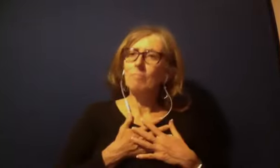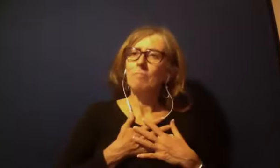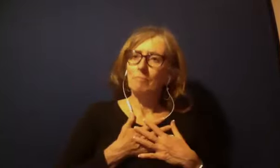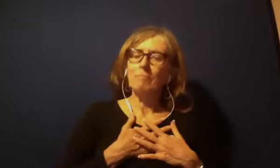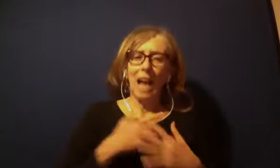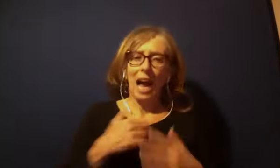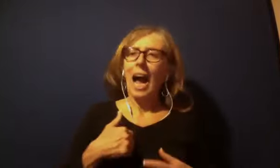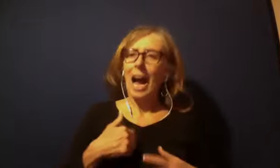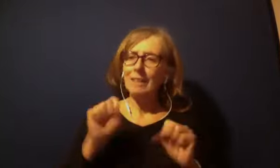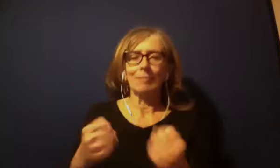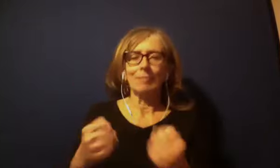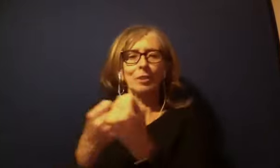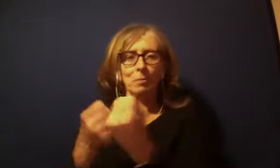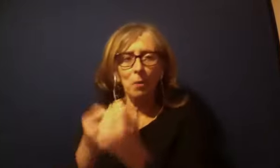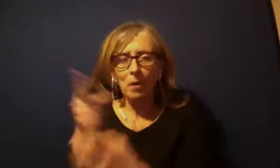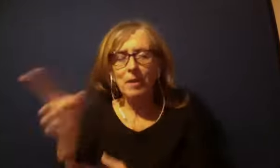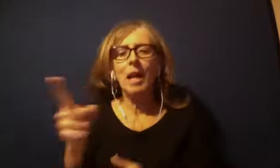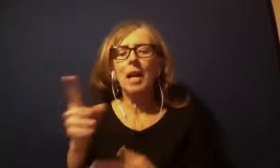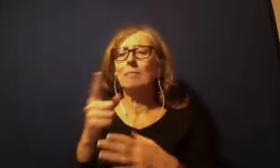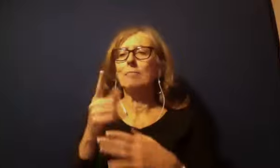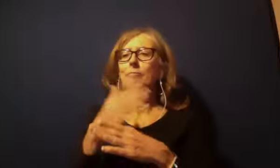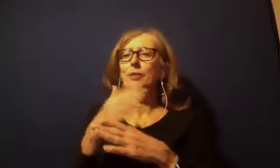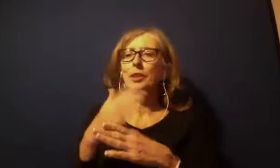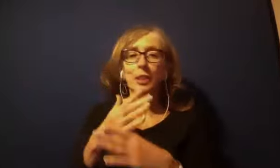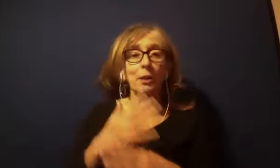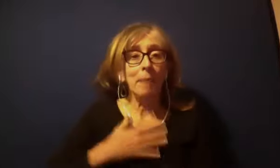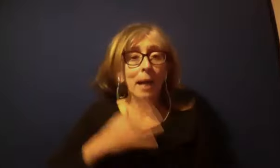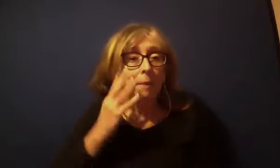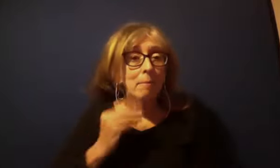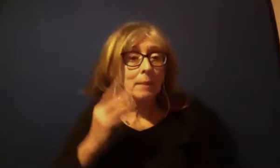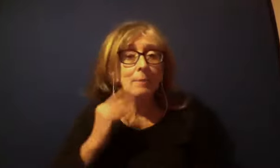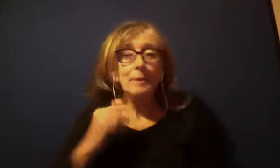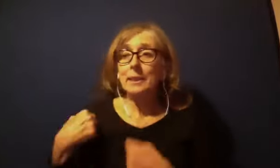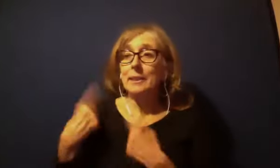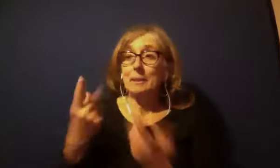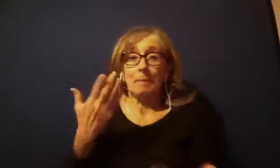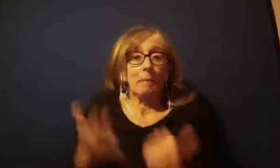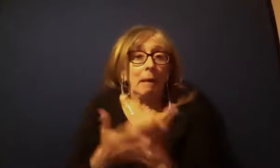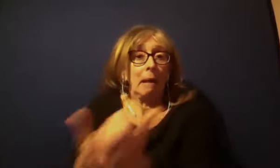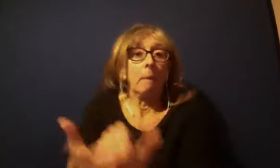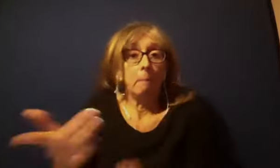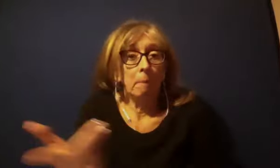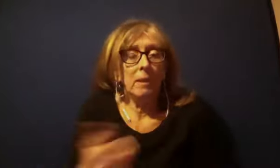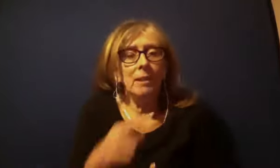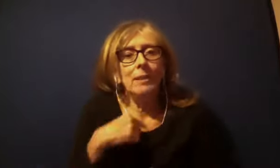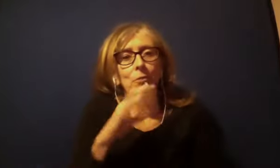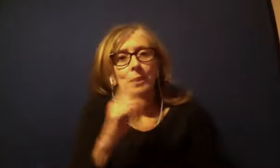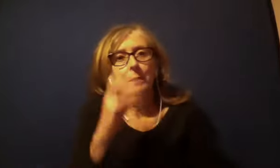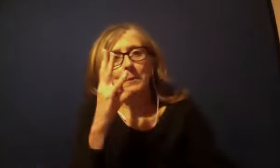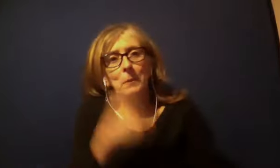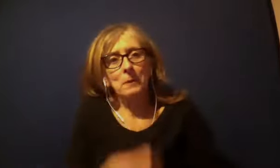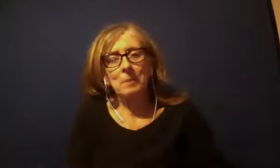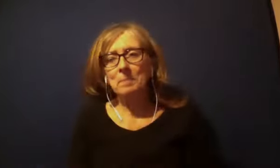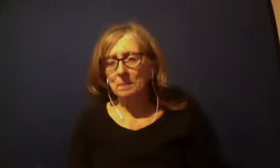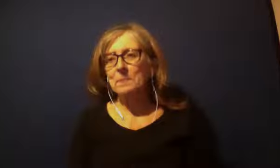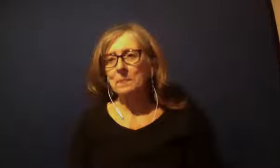was able to be there for them and share something about my horrific past that might help them, which is beautiful to know that despite what has happened